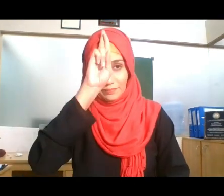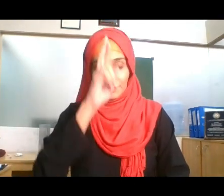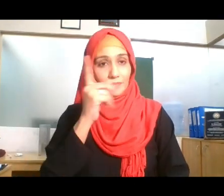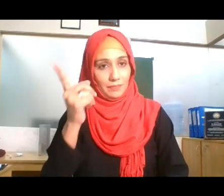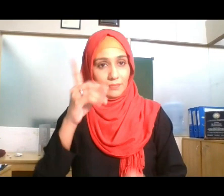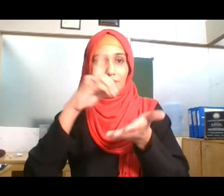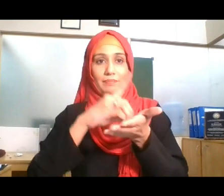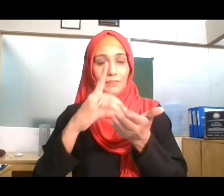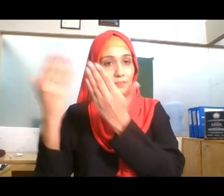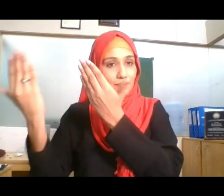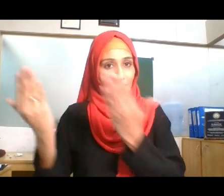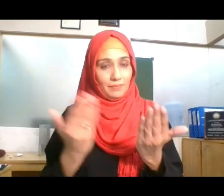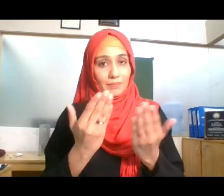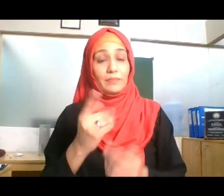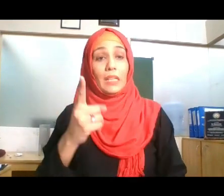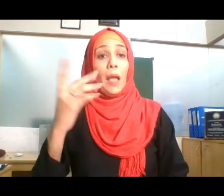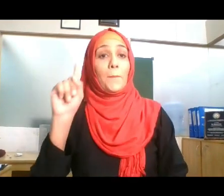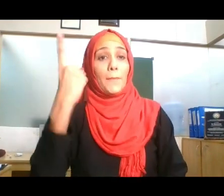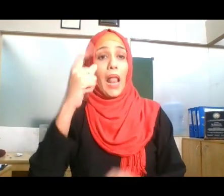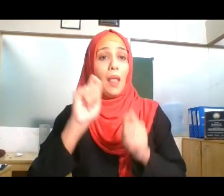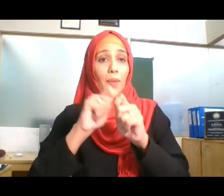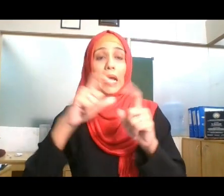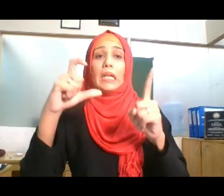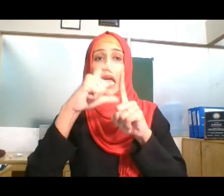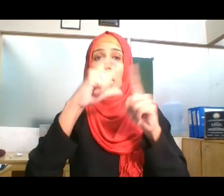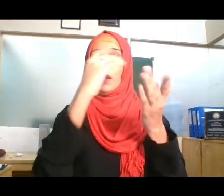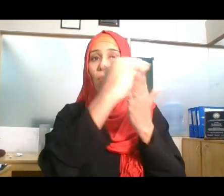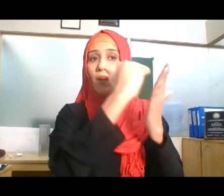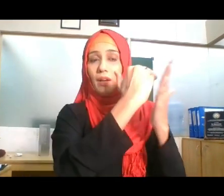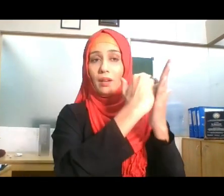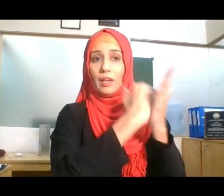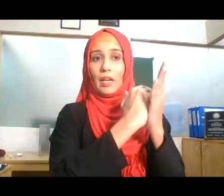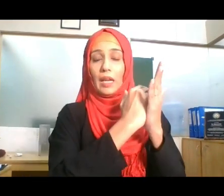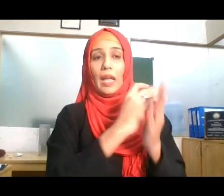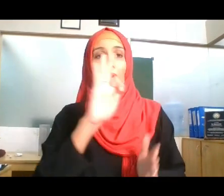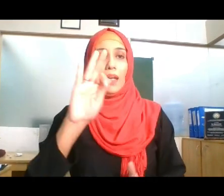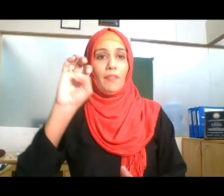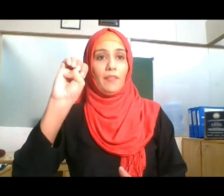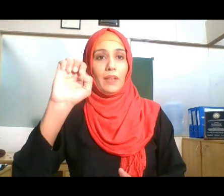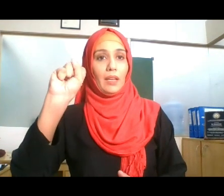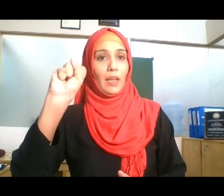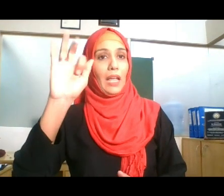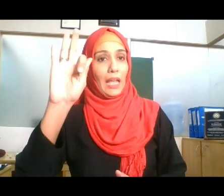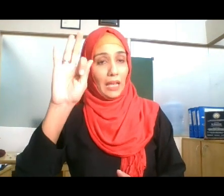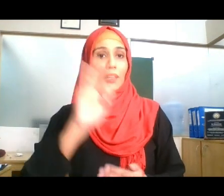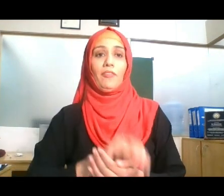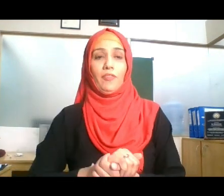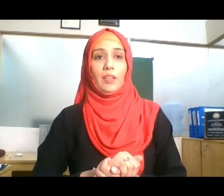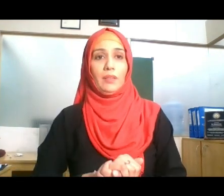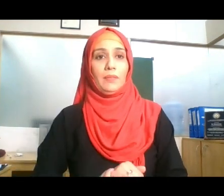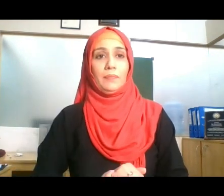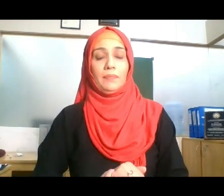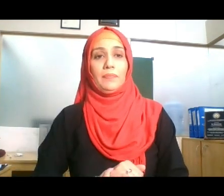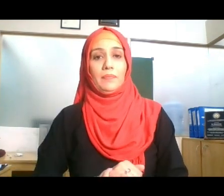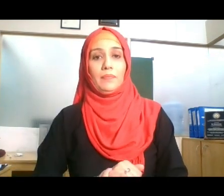to invite him. He is the founder and director of programs at the Family Education Services Foundation,